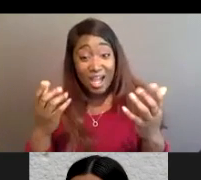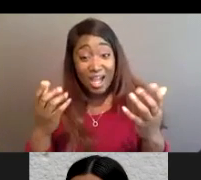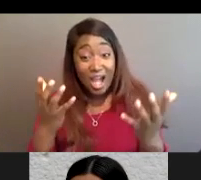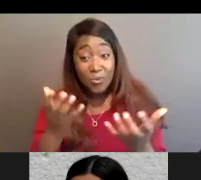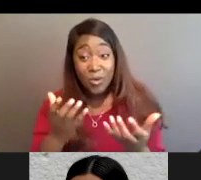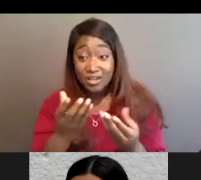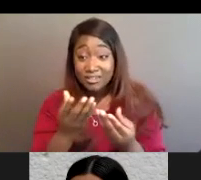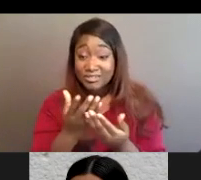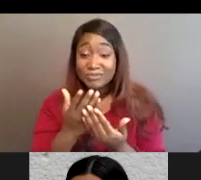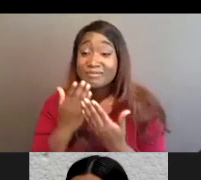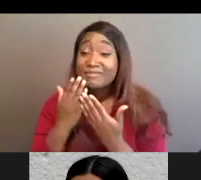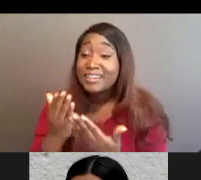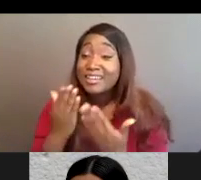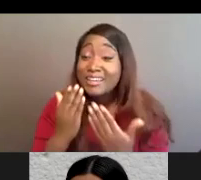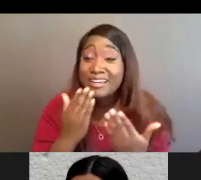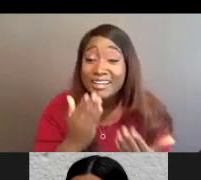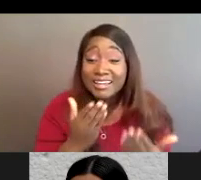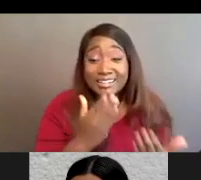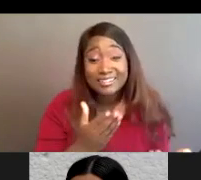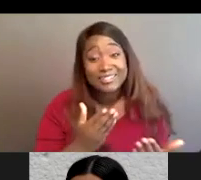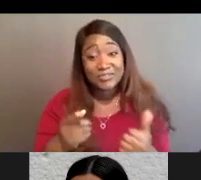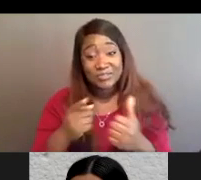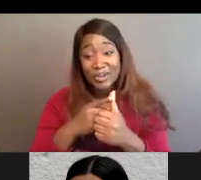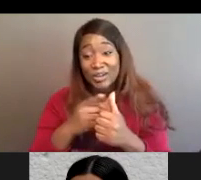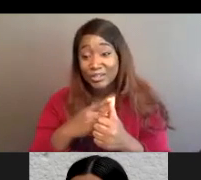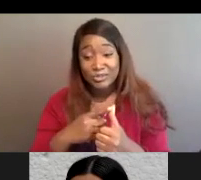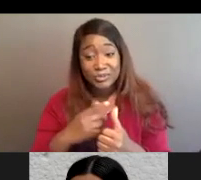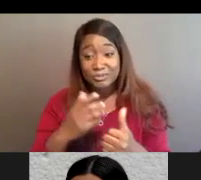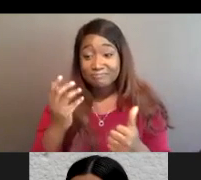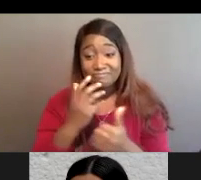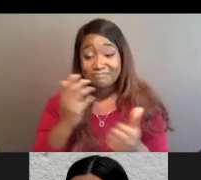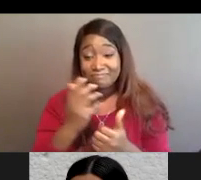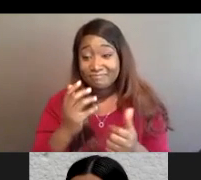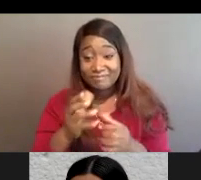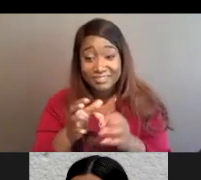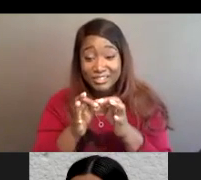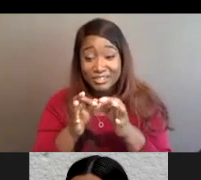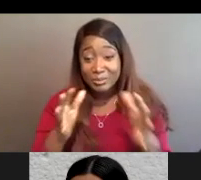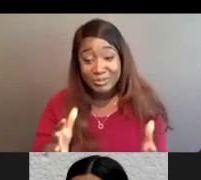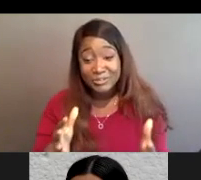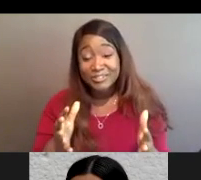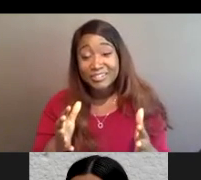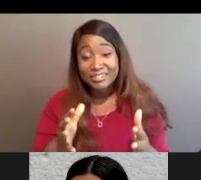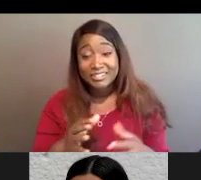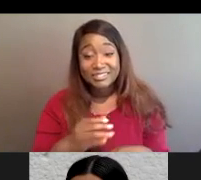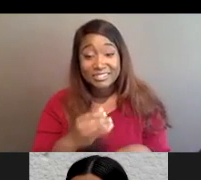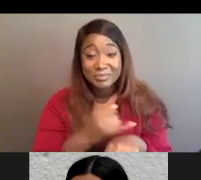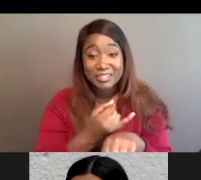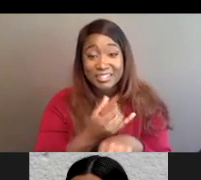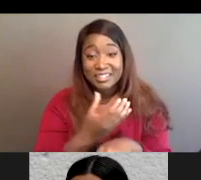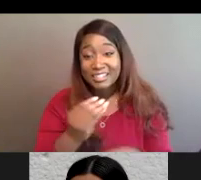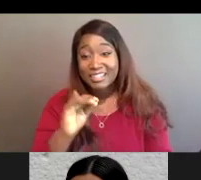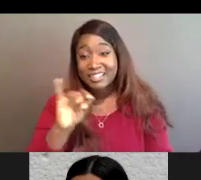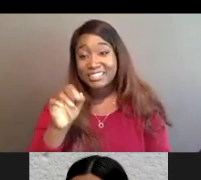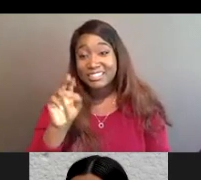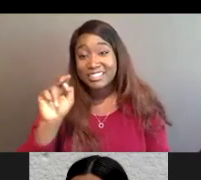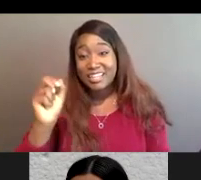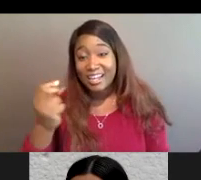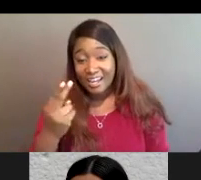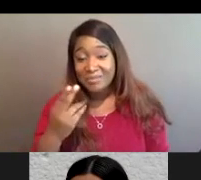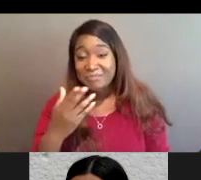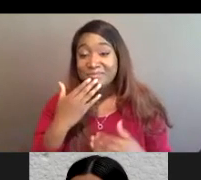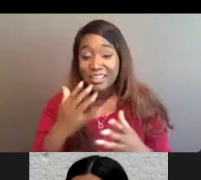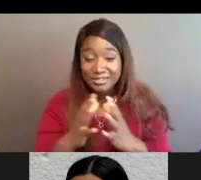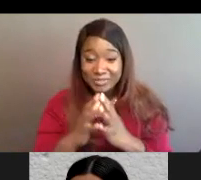thank yous. My first one is to our amazing ASL interpreters, Jamika and Jana. Thank you so much